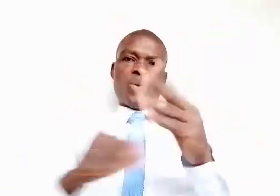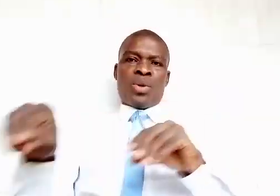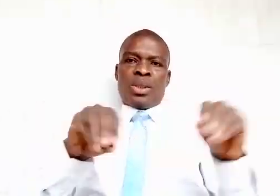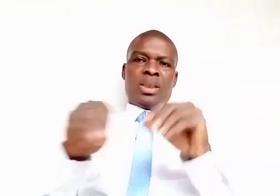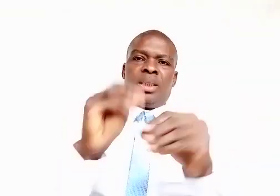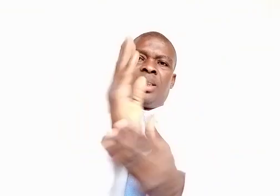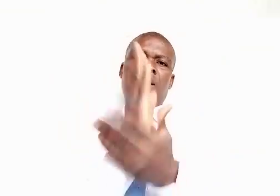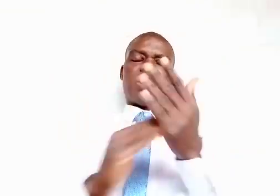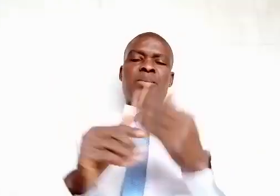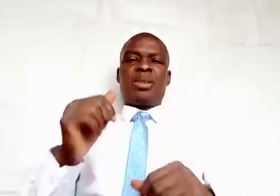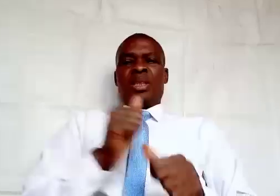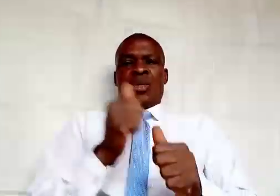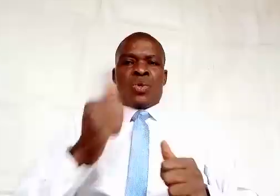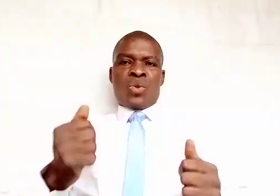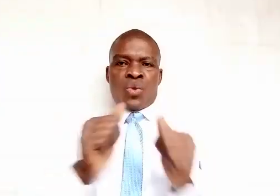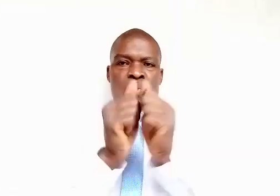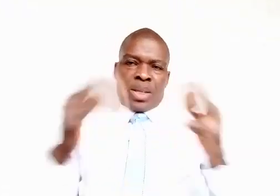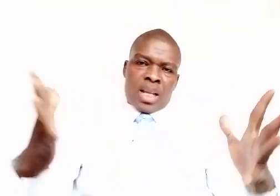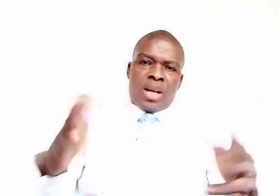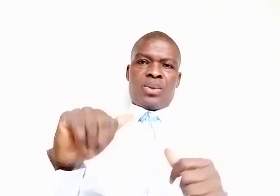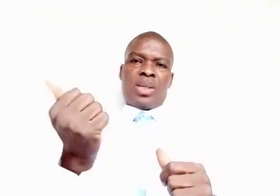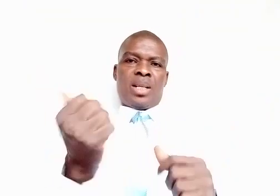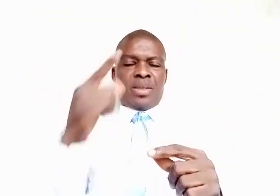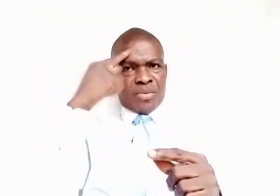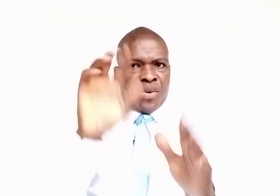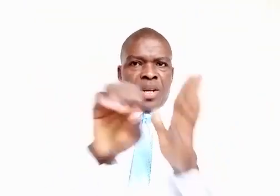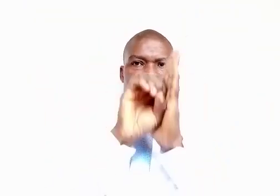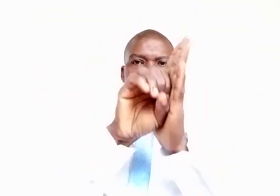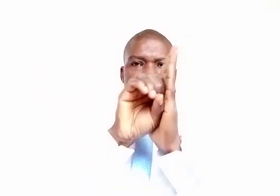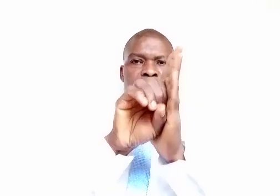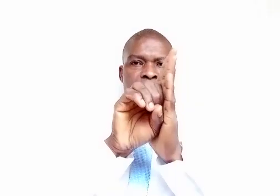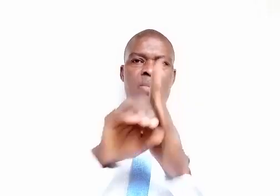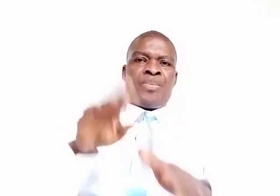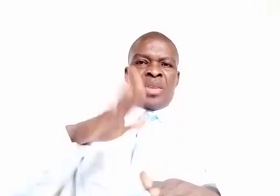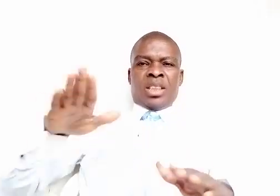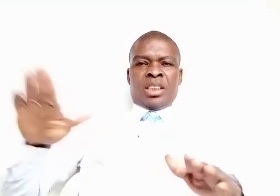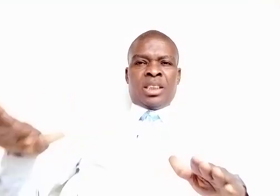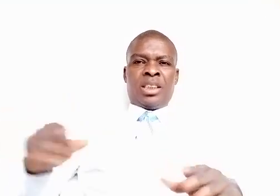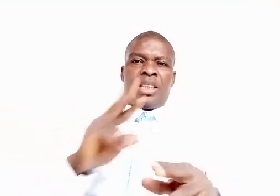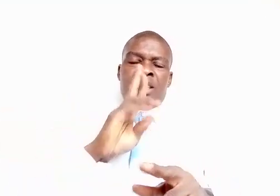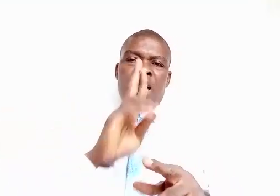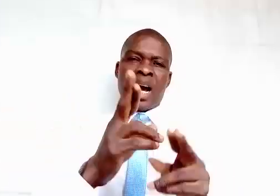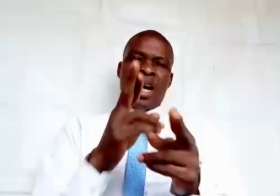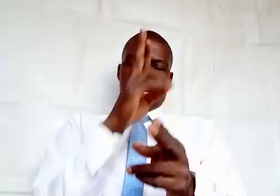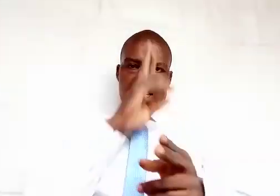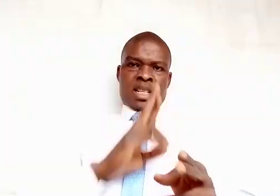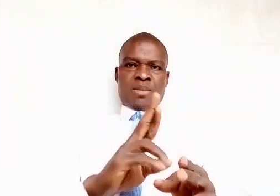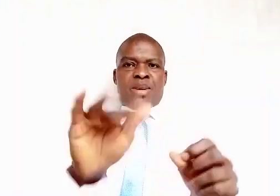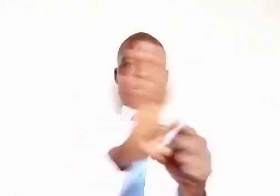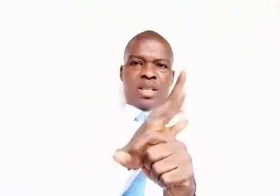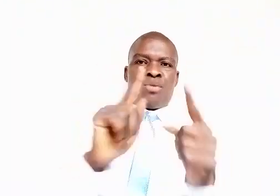any help. Examples: children are expected to do their homework by